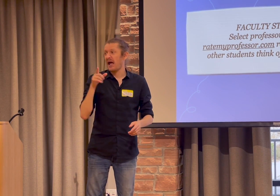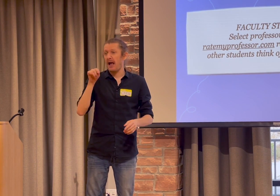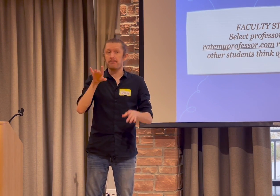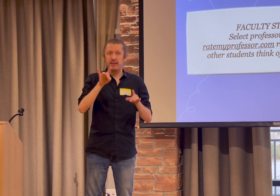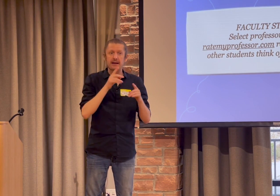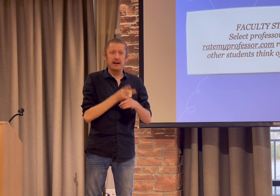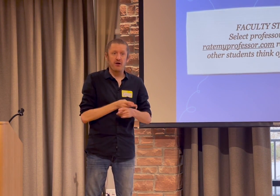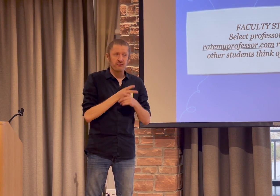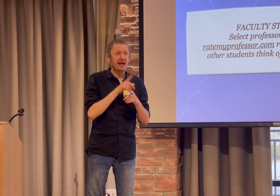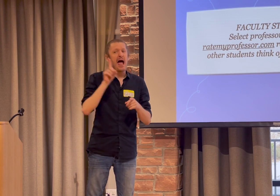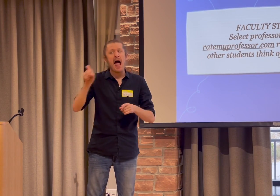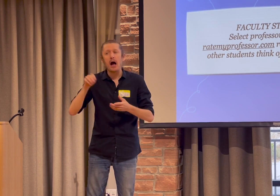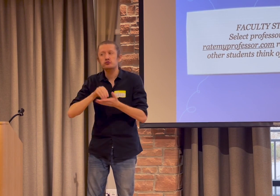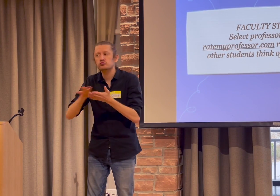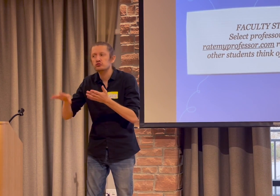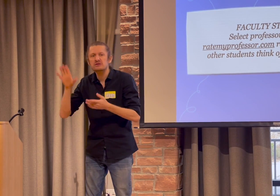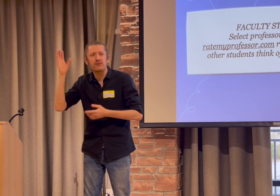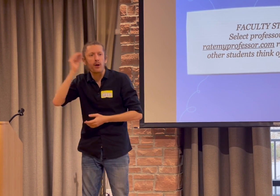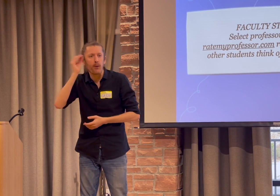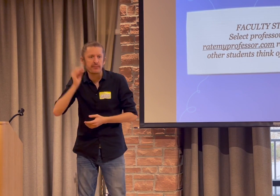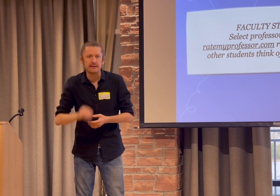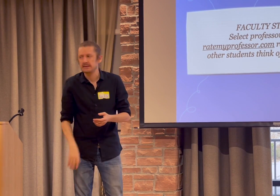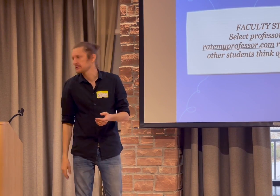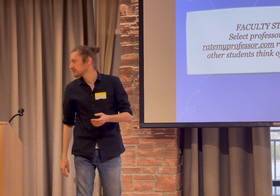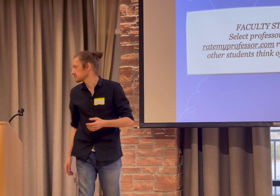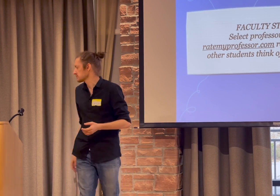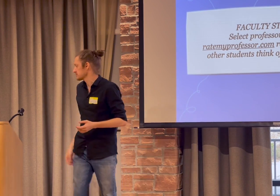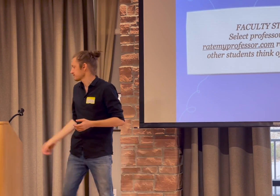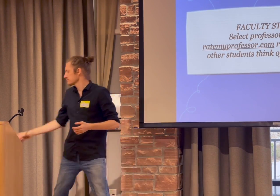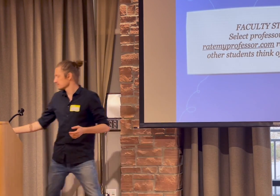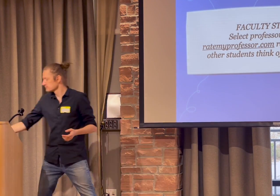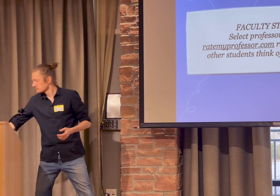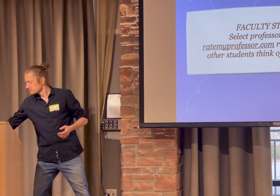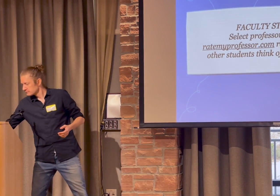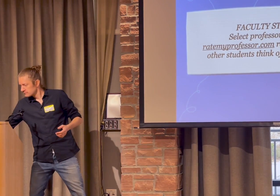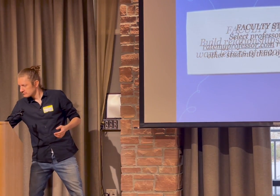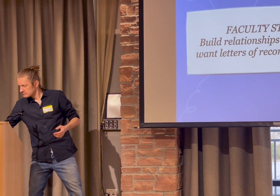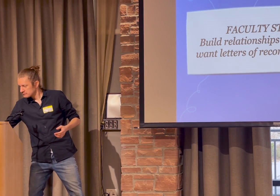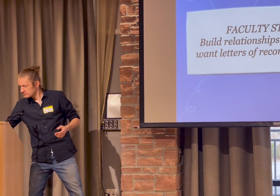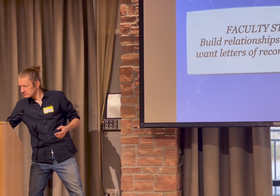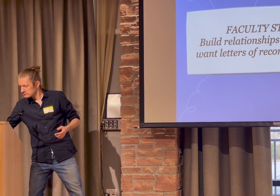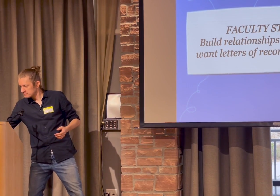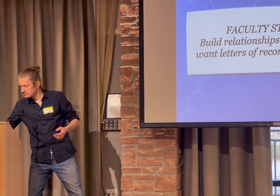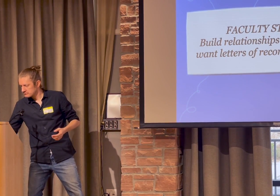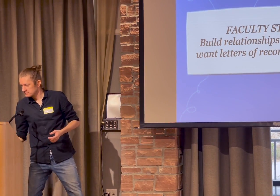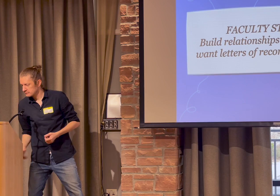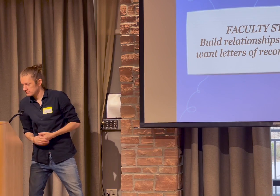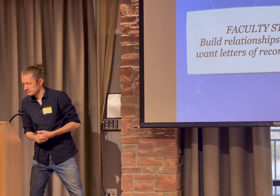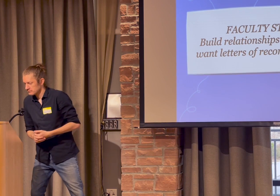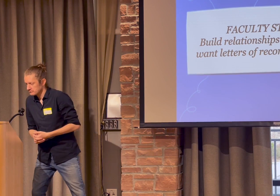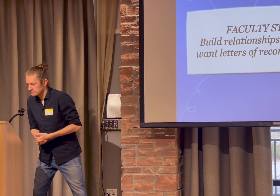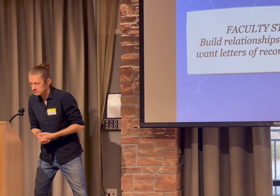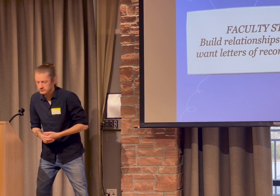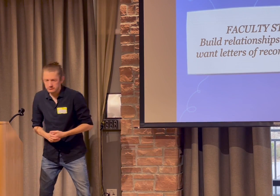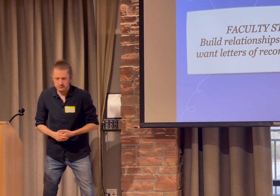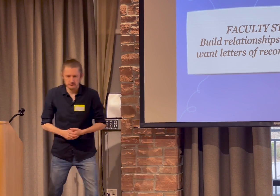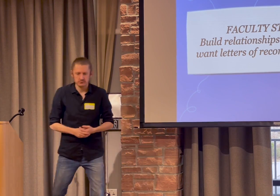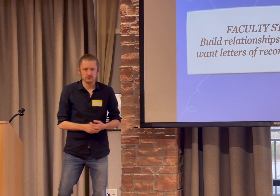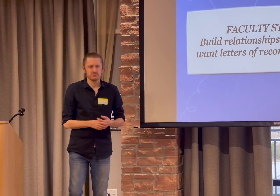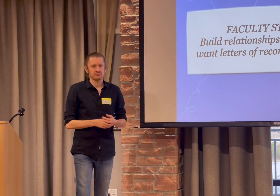You can see this in the notes and read it a little bit more, but there are also professor evaluations, and you can see what